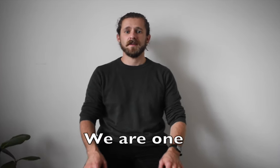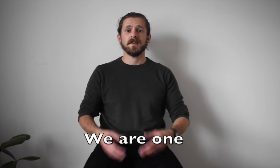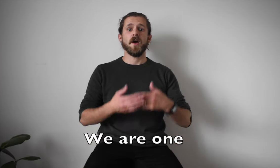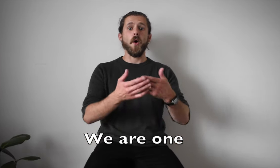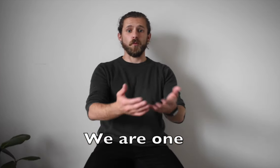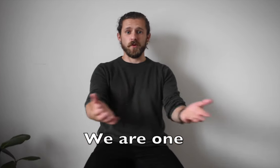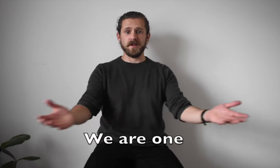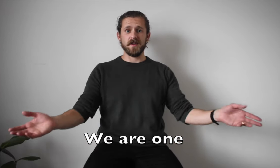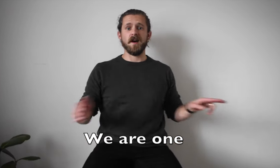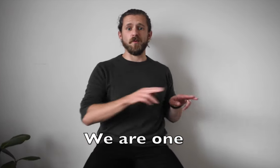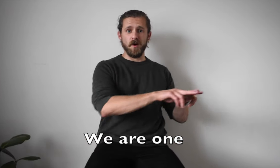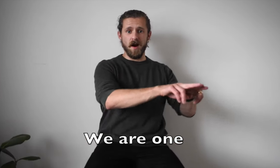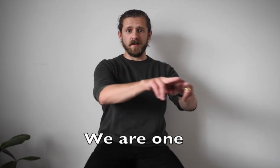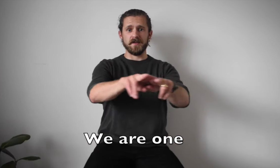We Are One